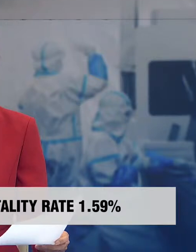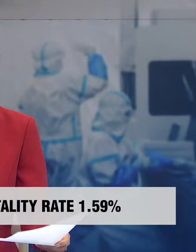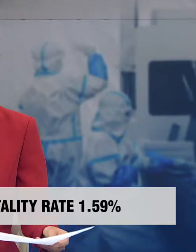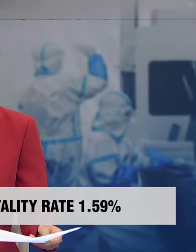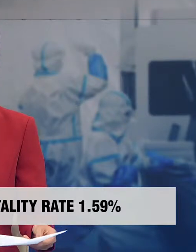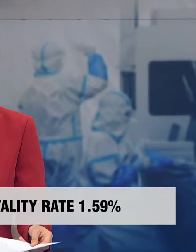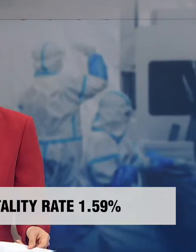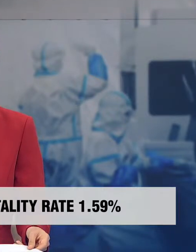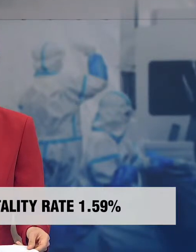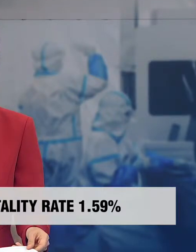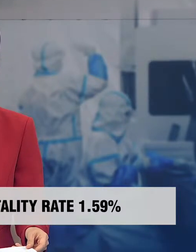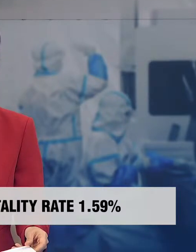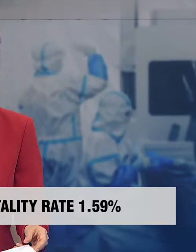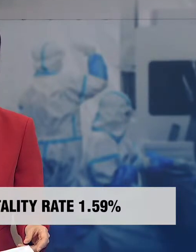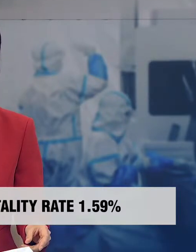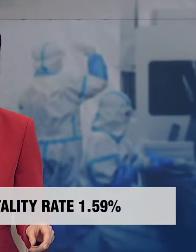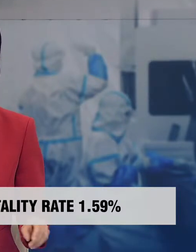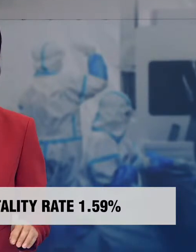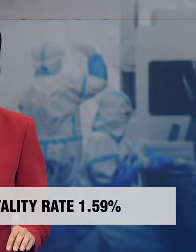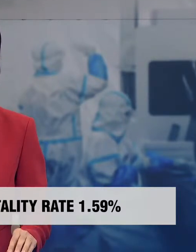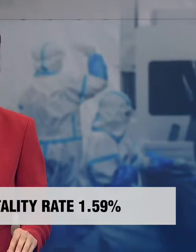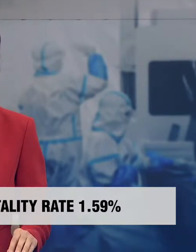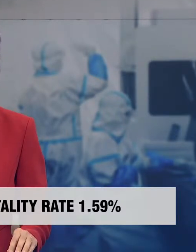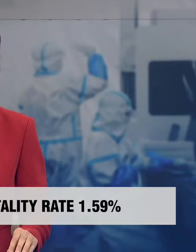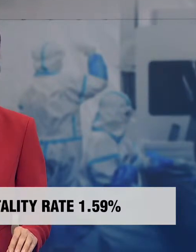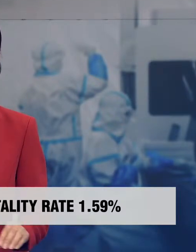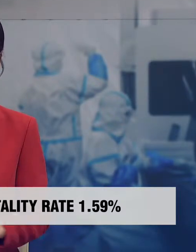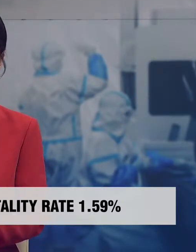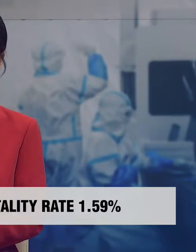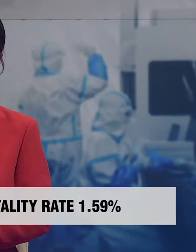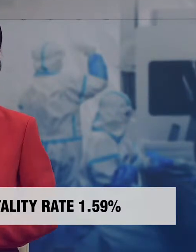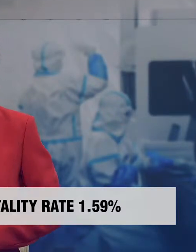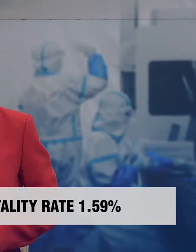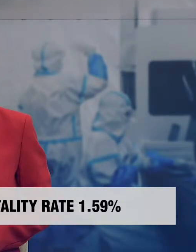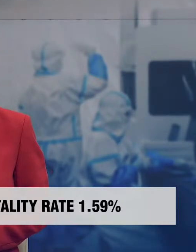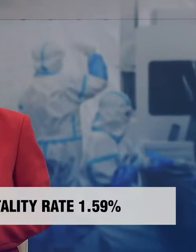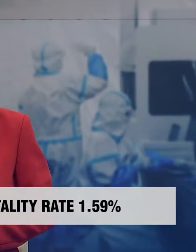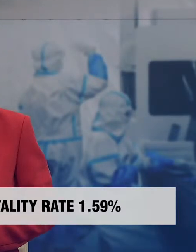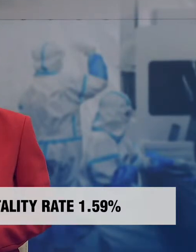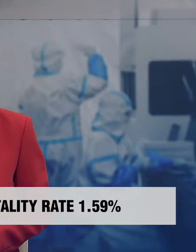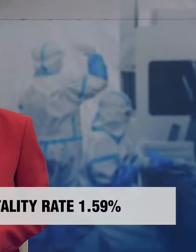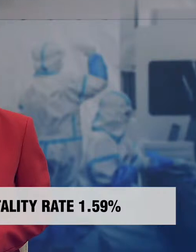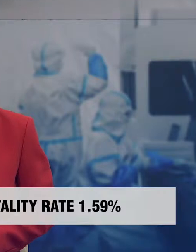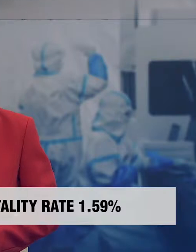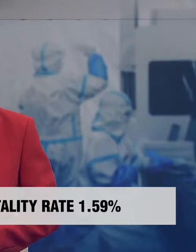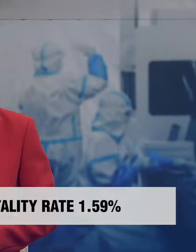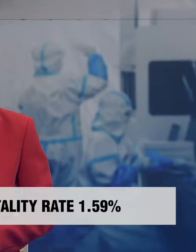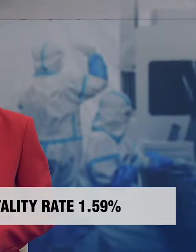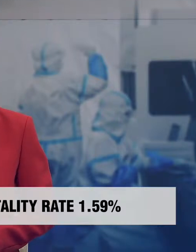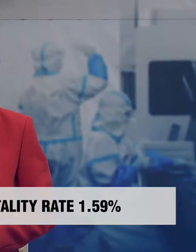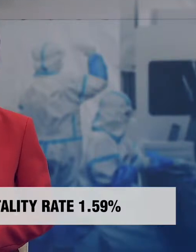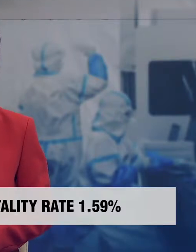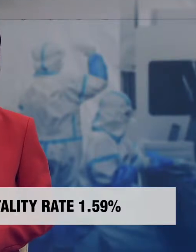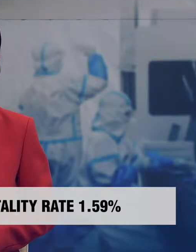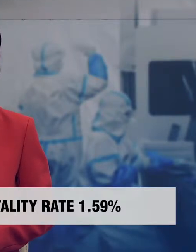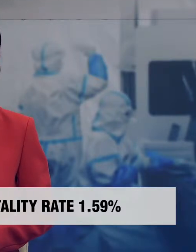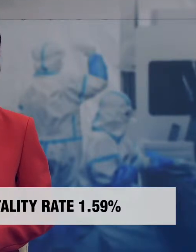Now, with regard to the former, five people lost their lives on this Tuesday, as our Kwon Soa mentioned, and Korea's death toll stands